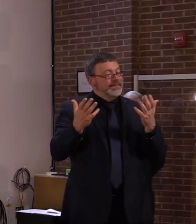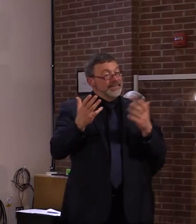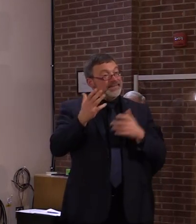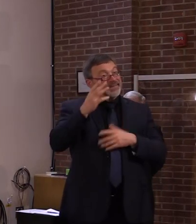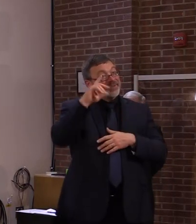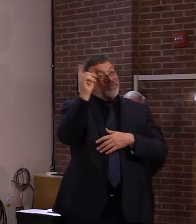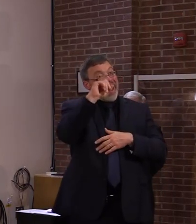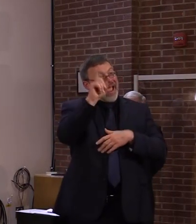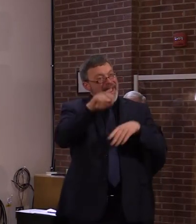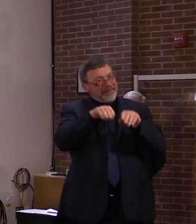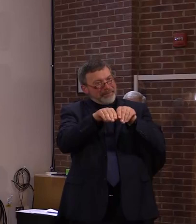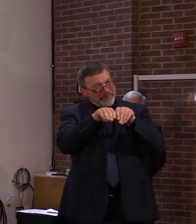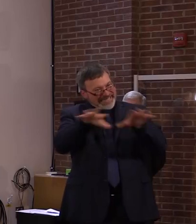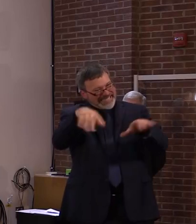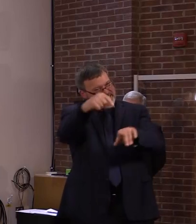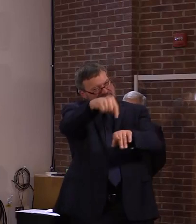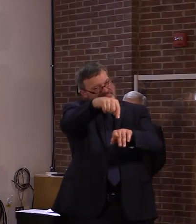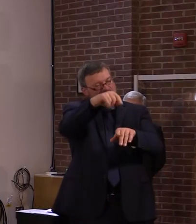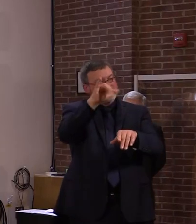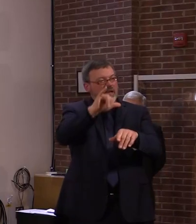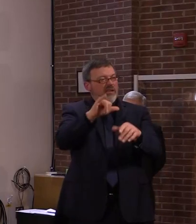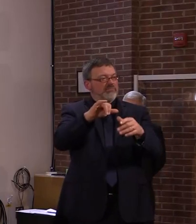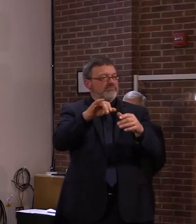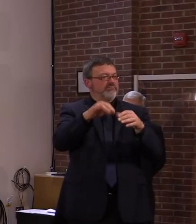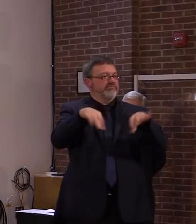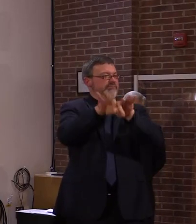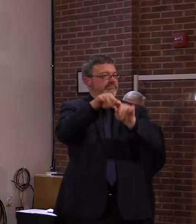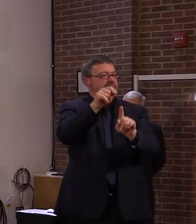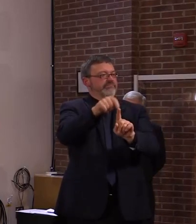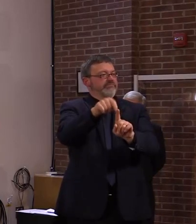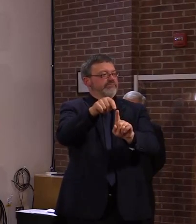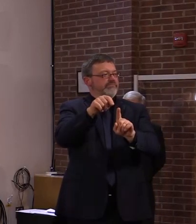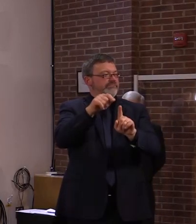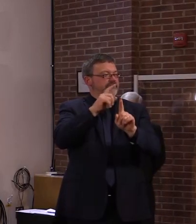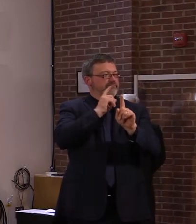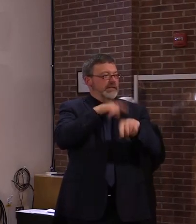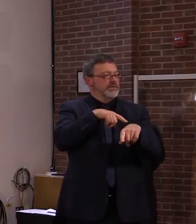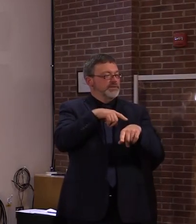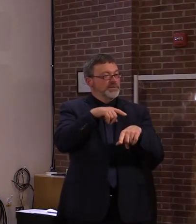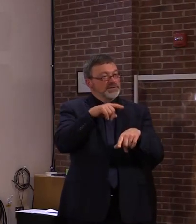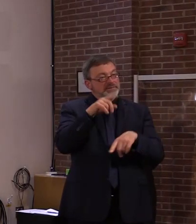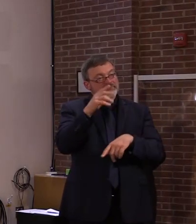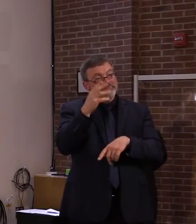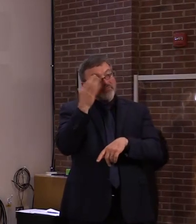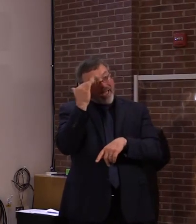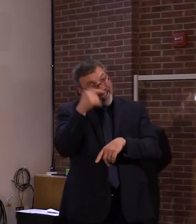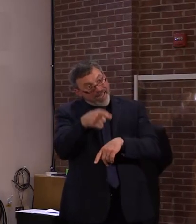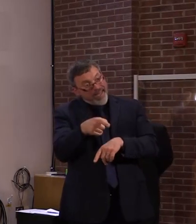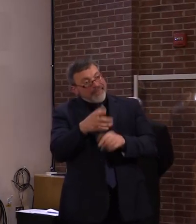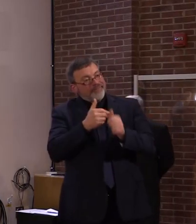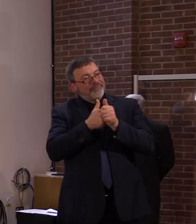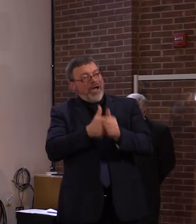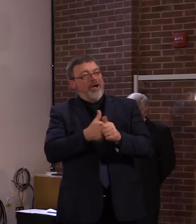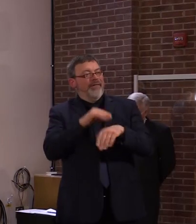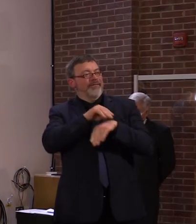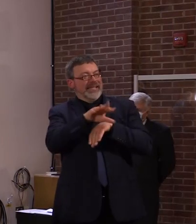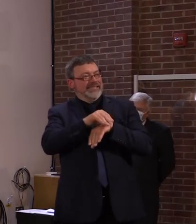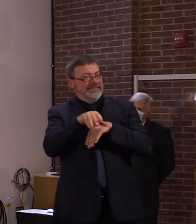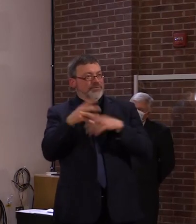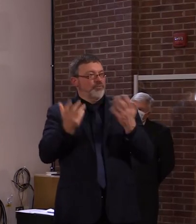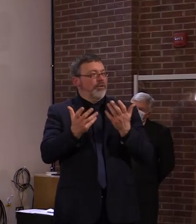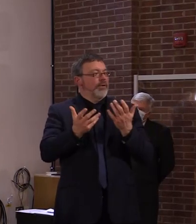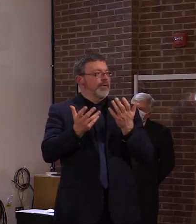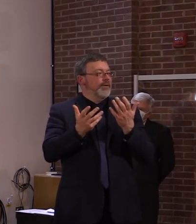is not the same. And that may sort of sabotage the whole intent of what the mandate